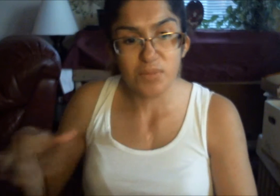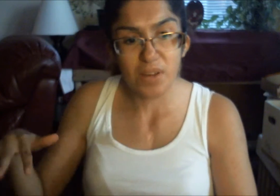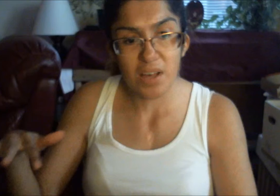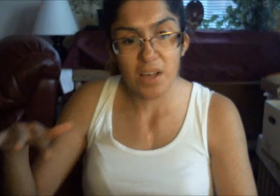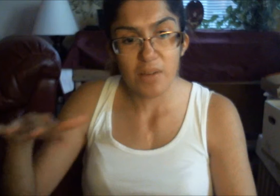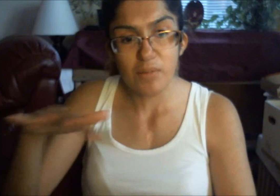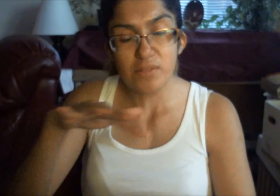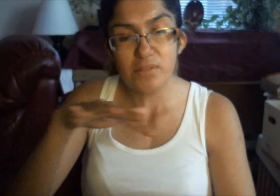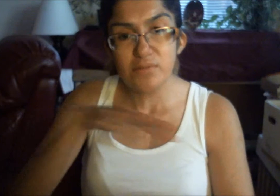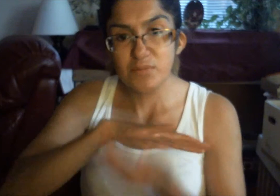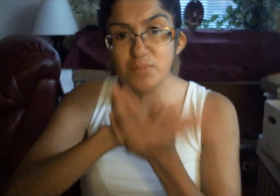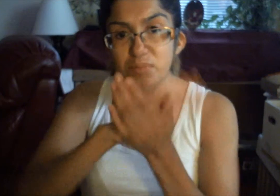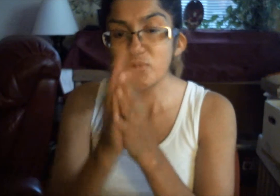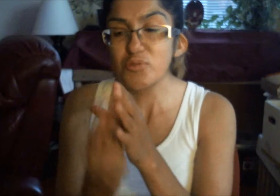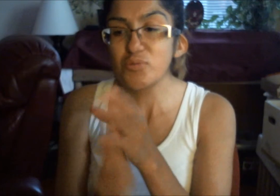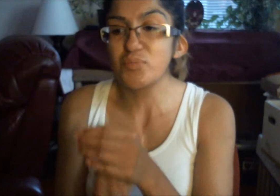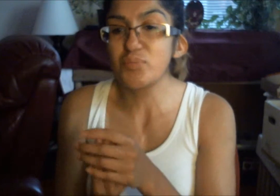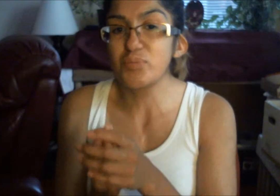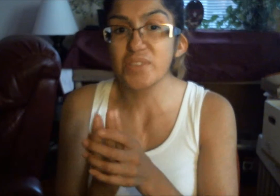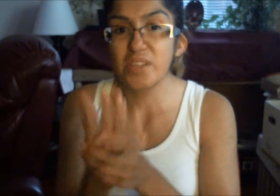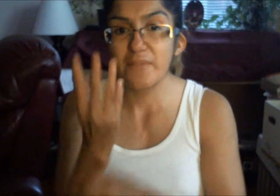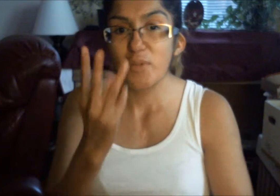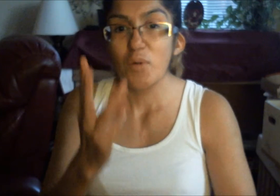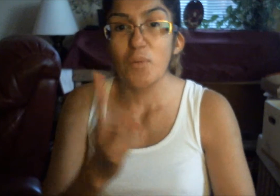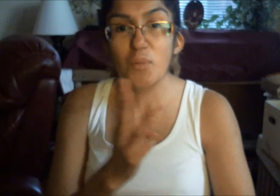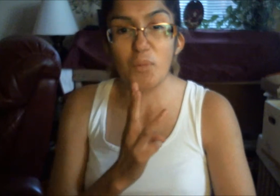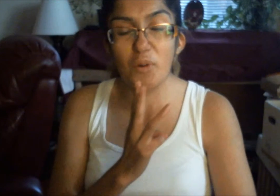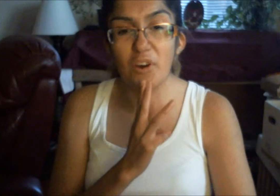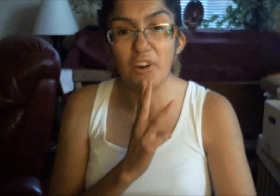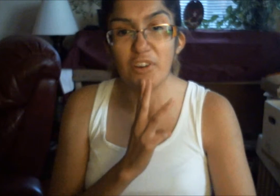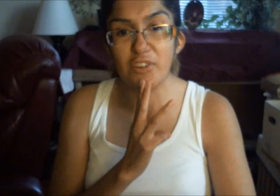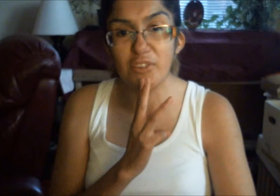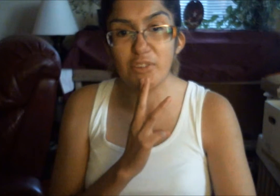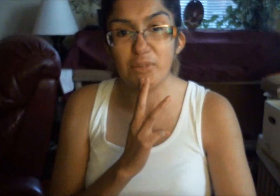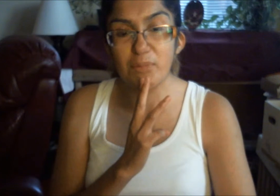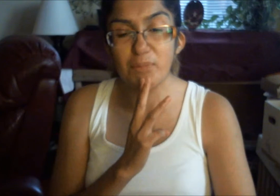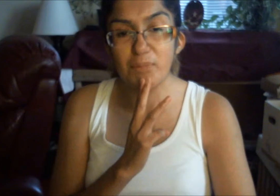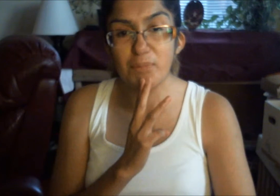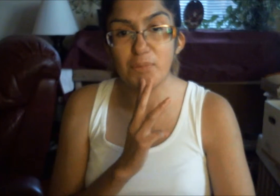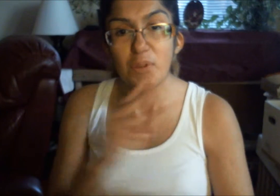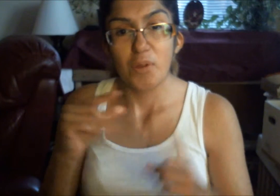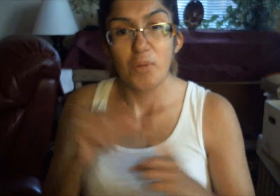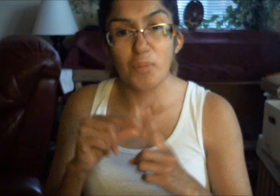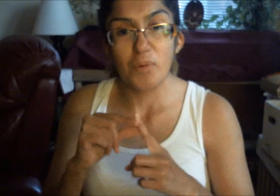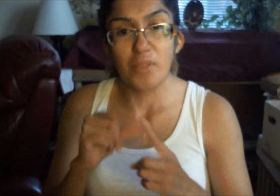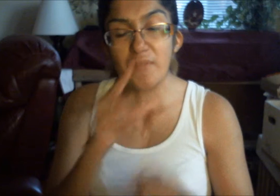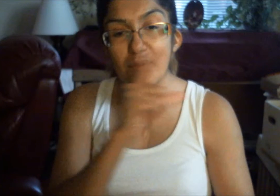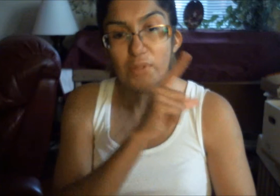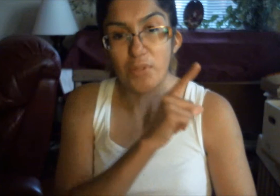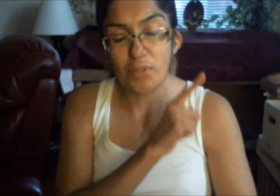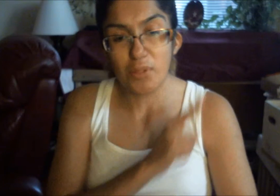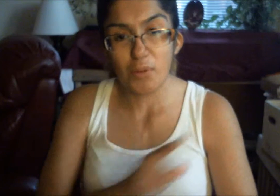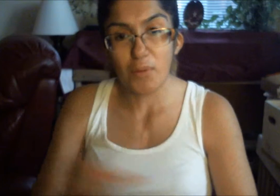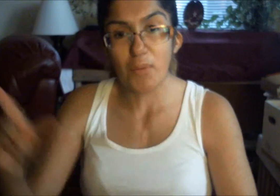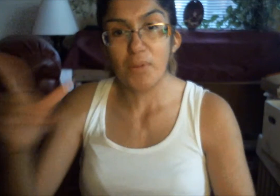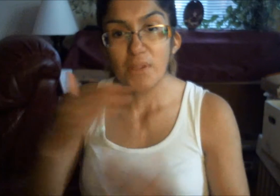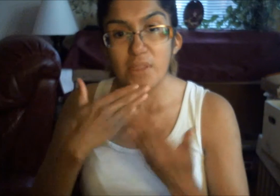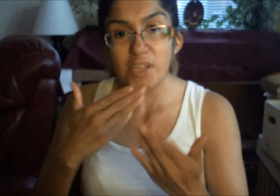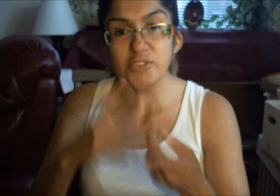crashing, testing a car that was built from scratch. $5 million to build a factory in Hawaii, and you have to market it, right? And